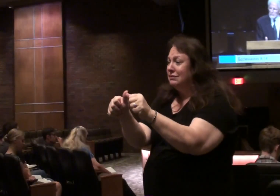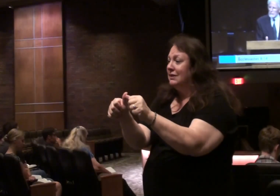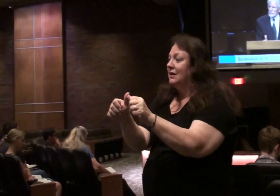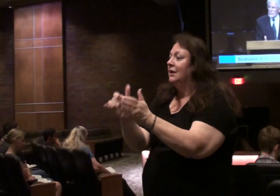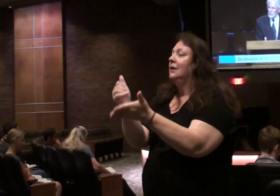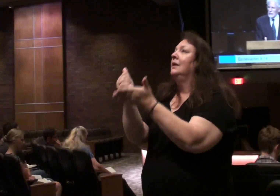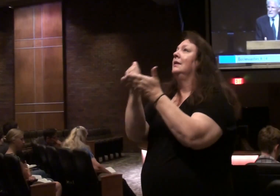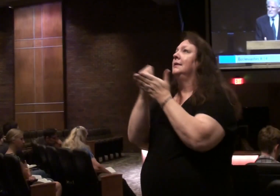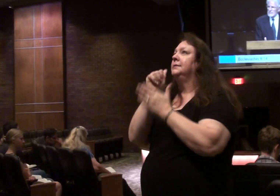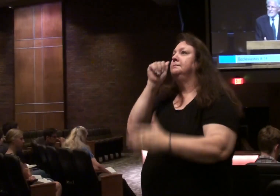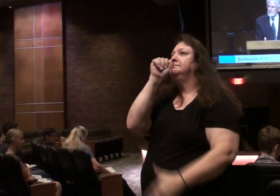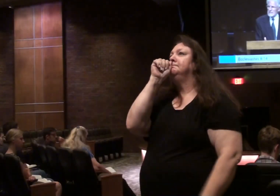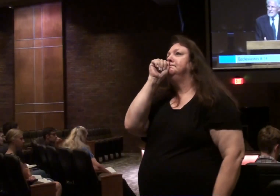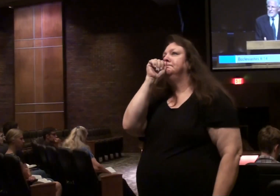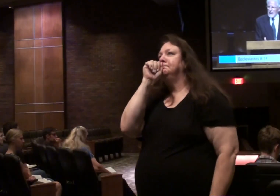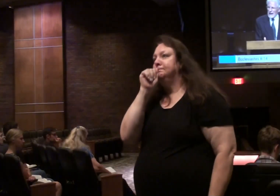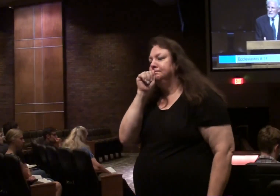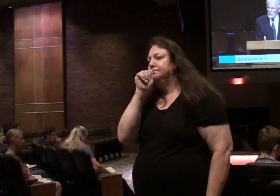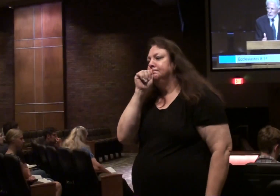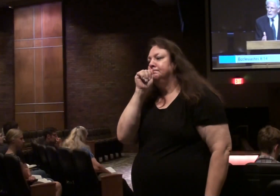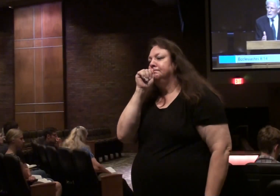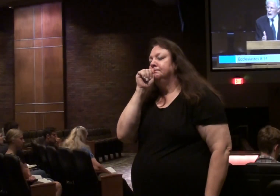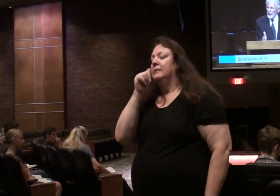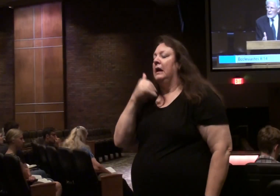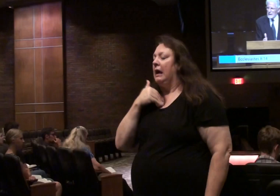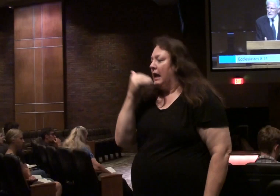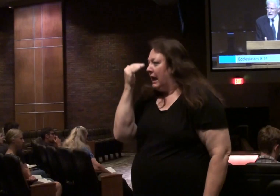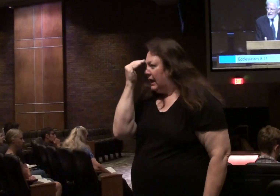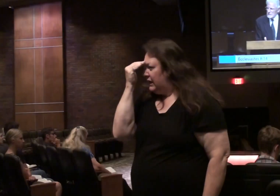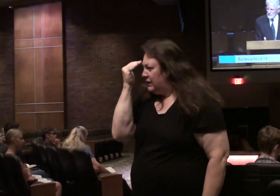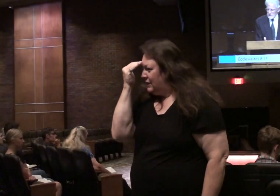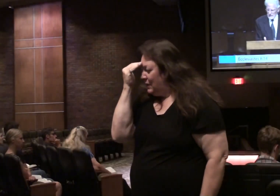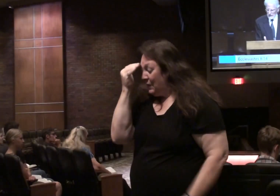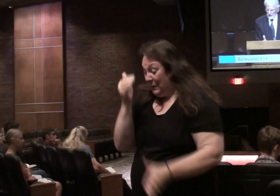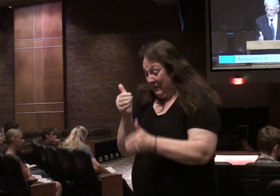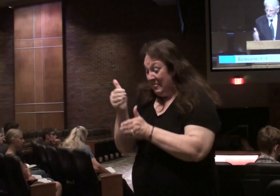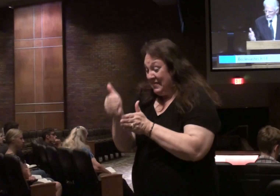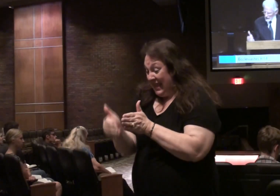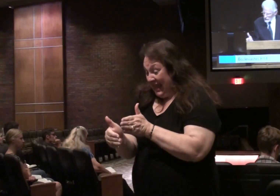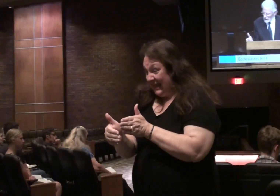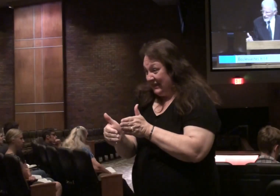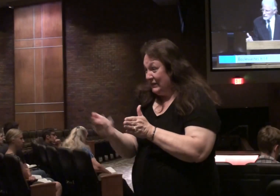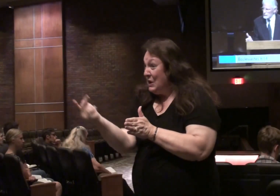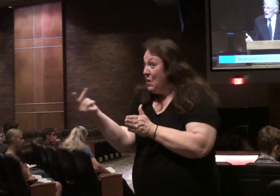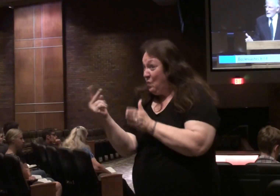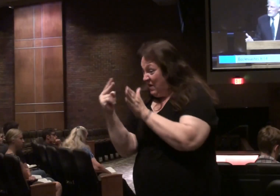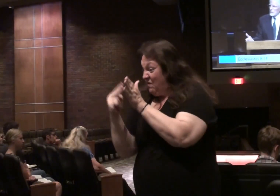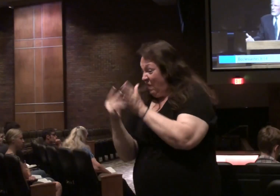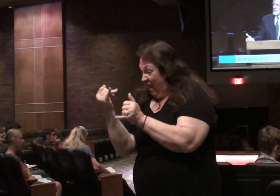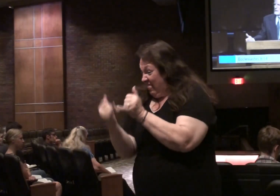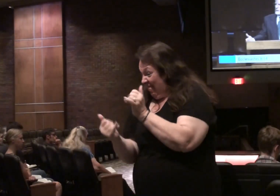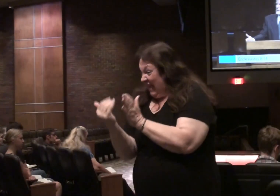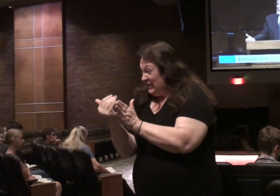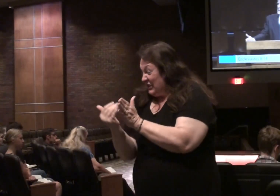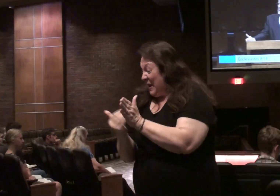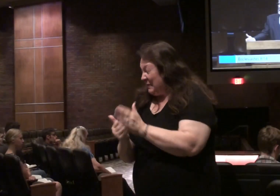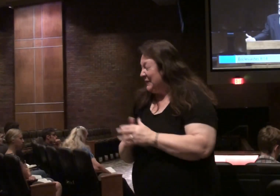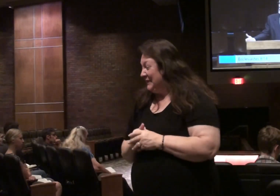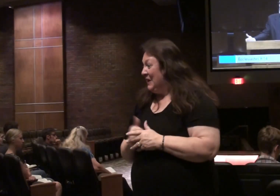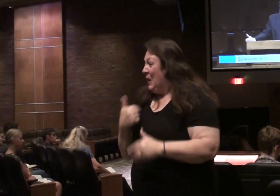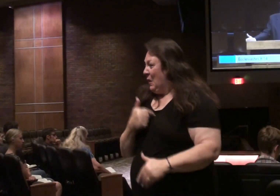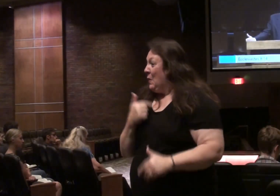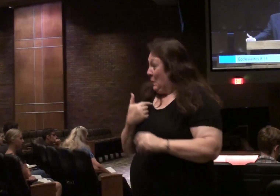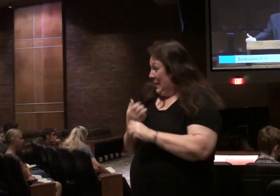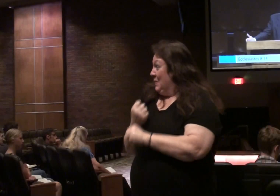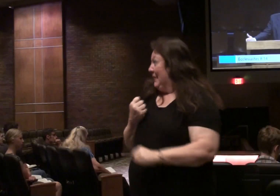That helps us endure it. I know how it ends. We've read the last chapter.